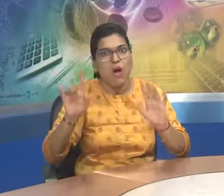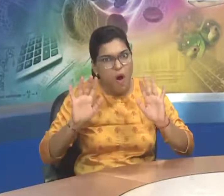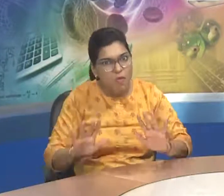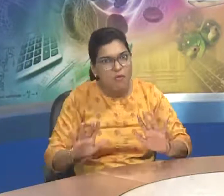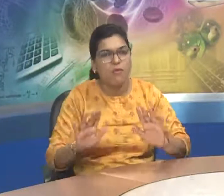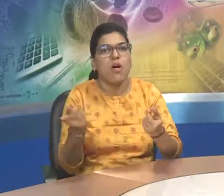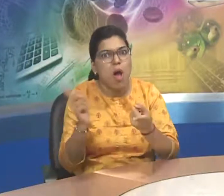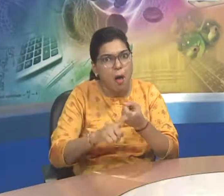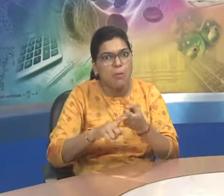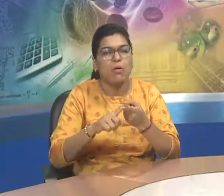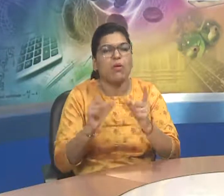as